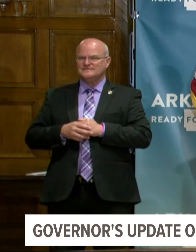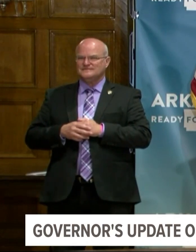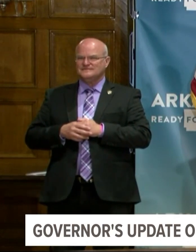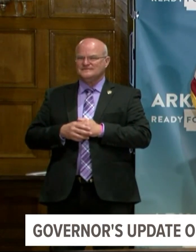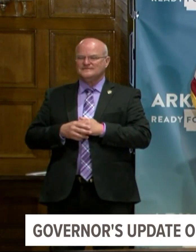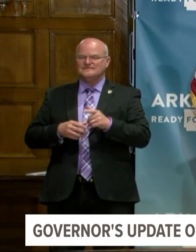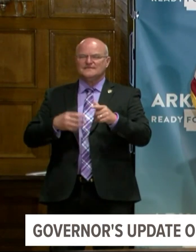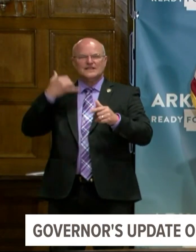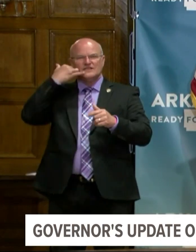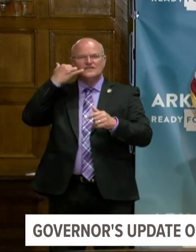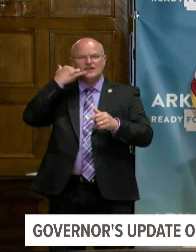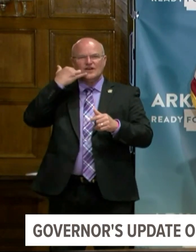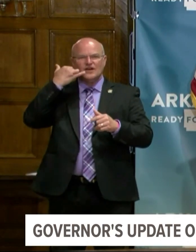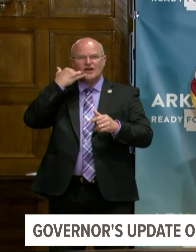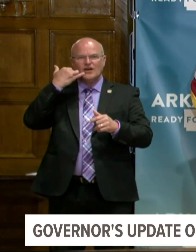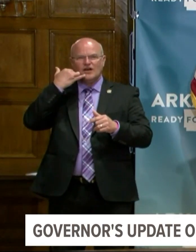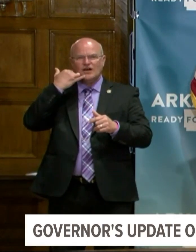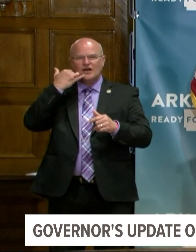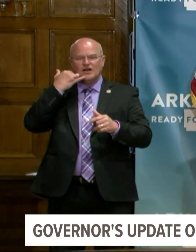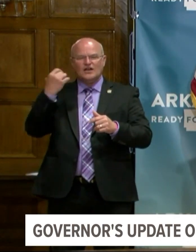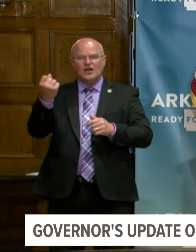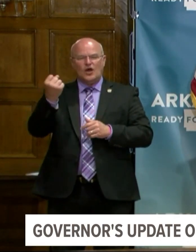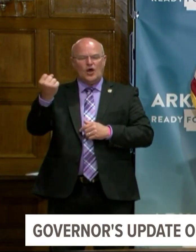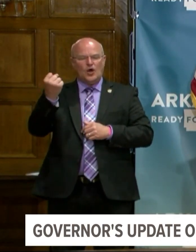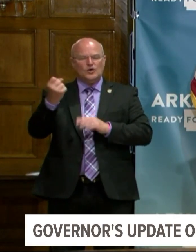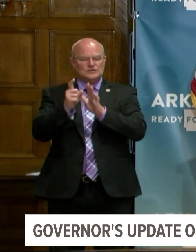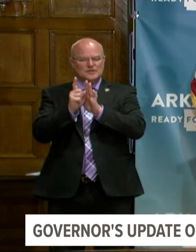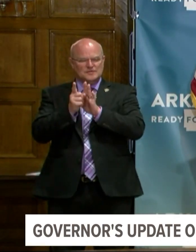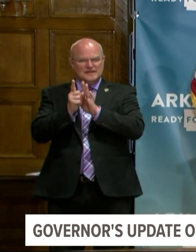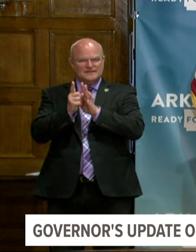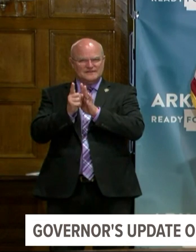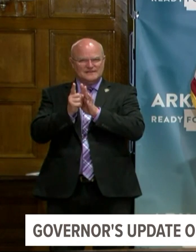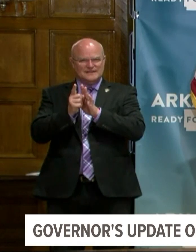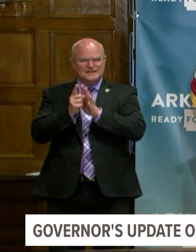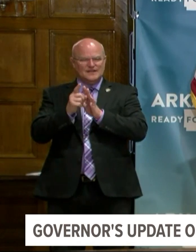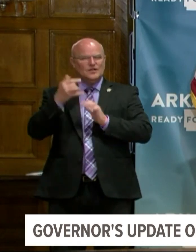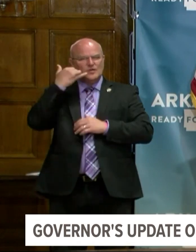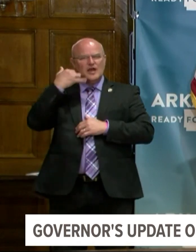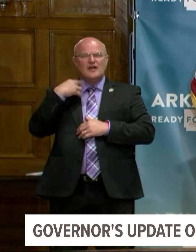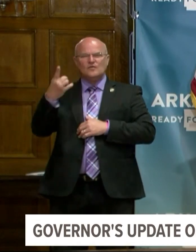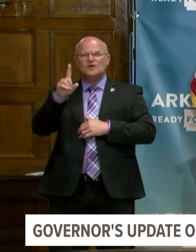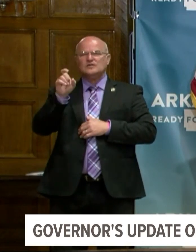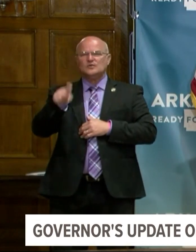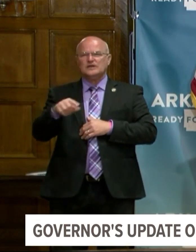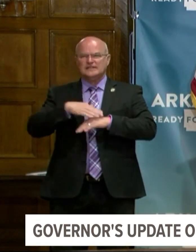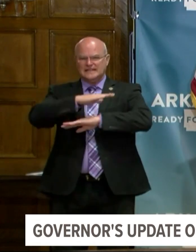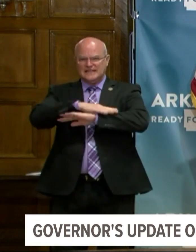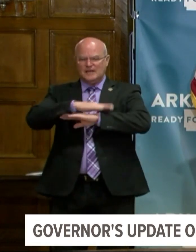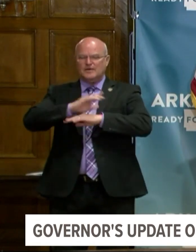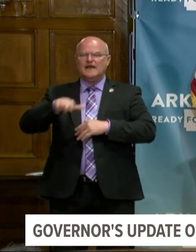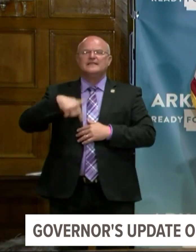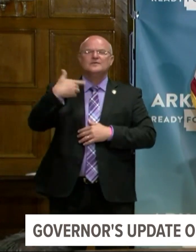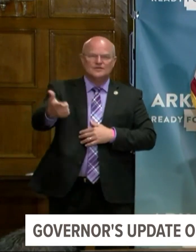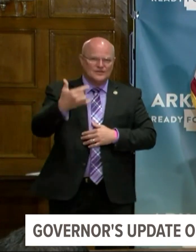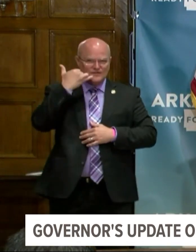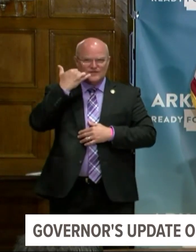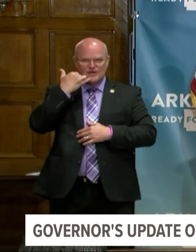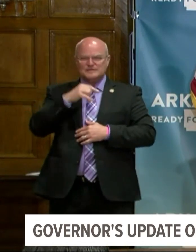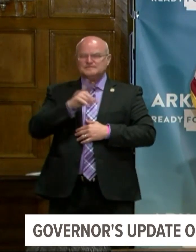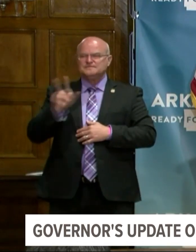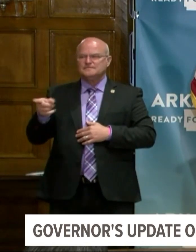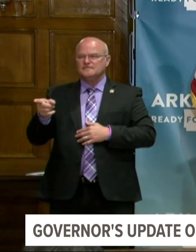regarding All right, if you could just wait for a second remotely. We have one question at the table, then we'll go to you